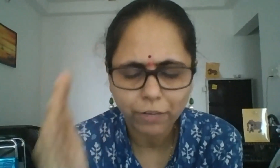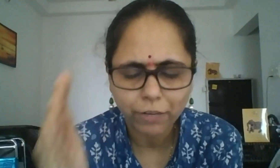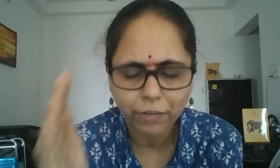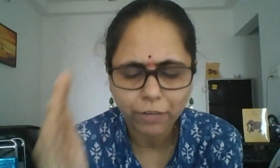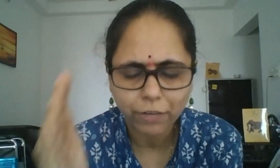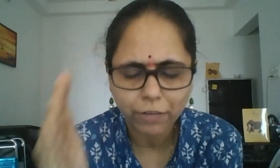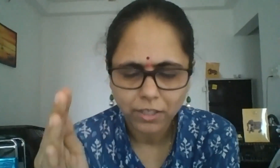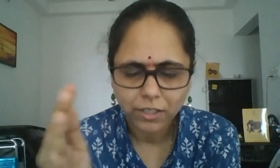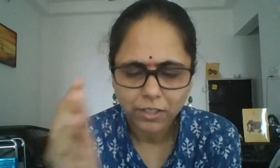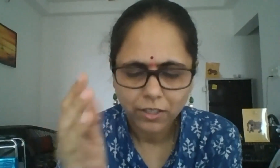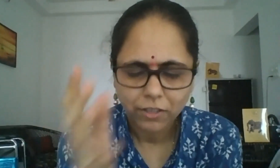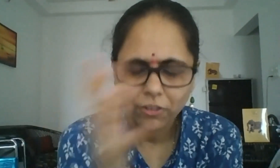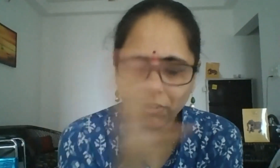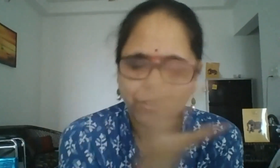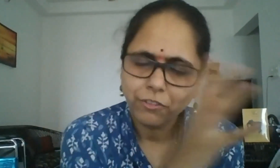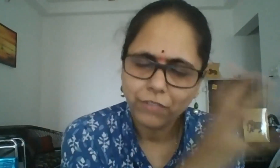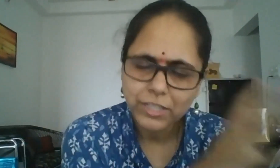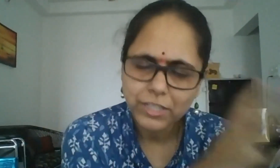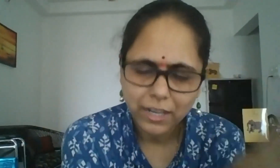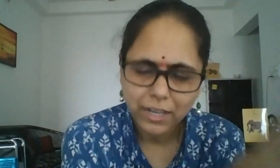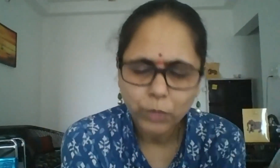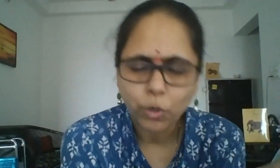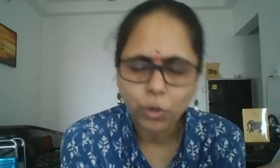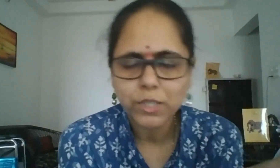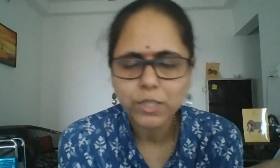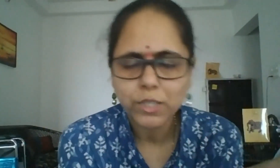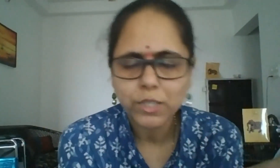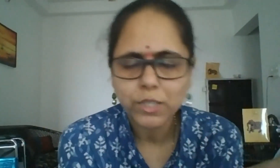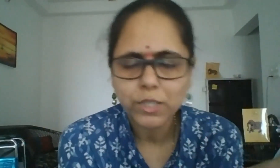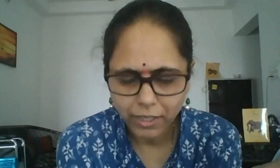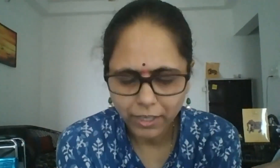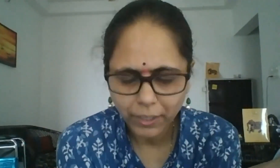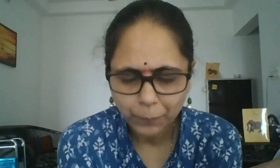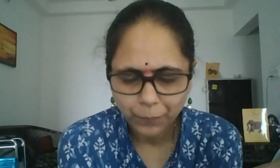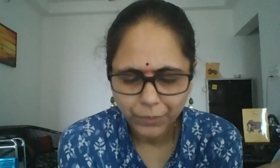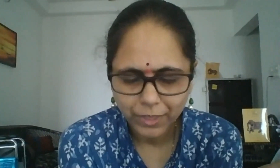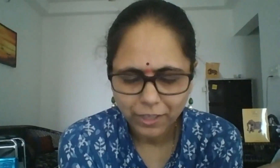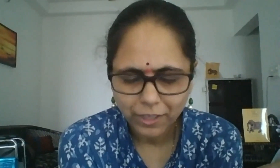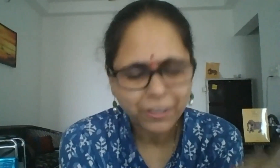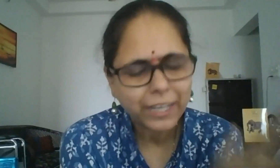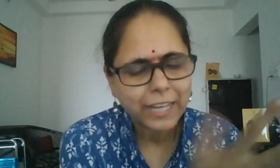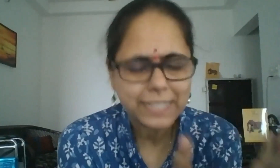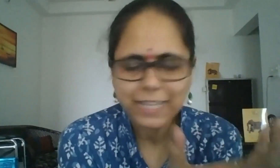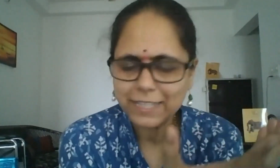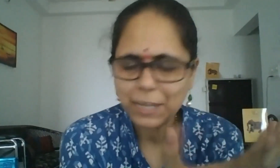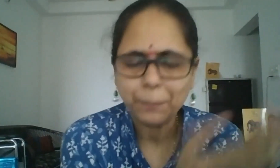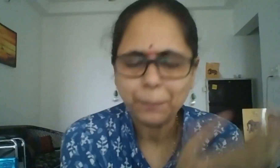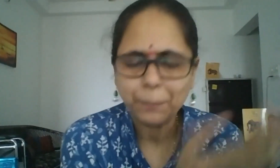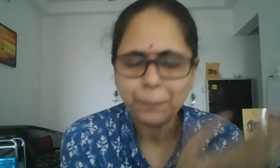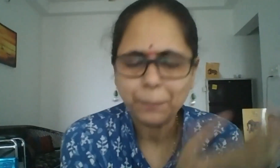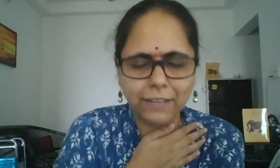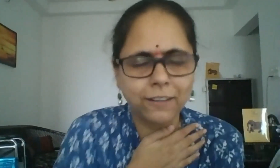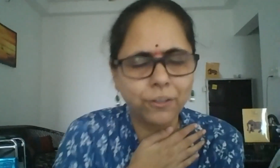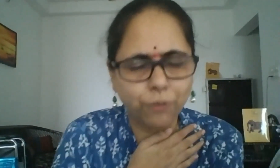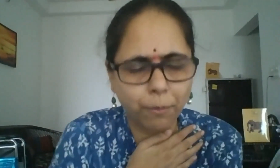reflection. We started with what is volunteering. A very nice example that I learned from my